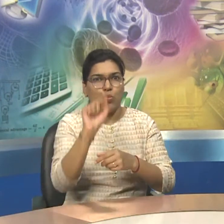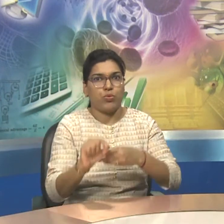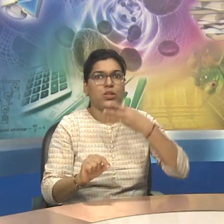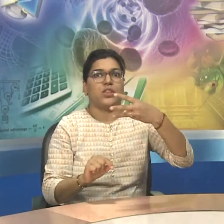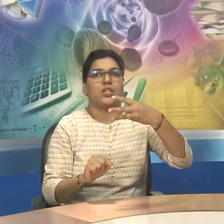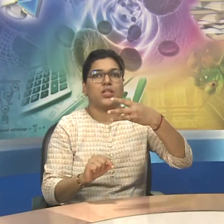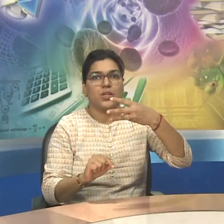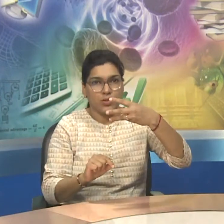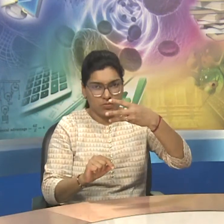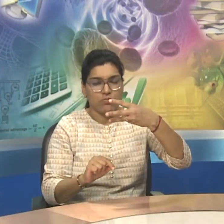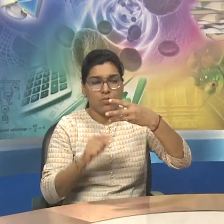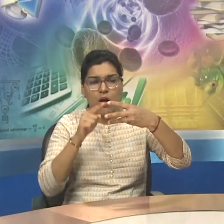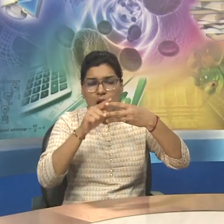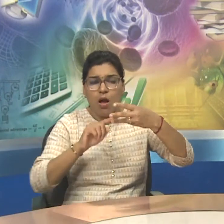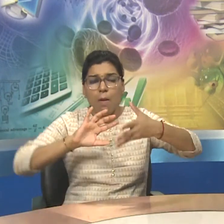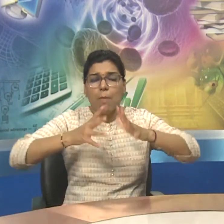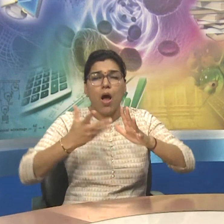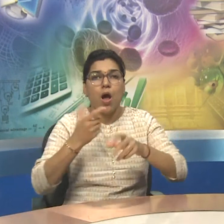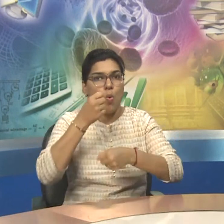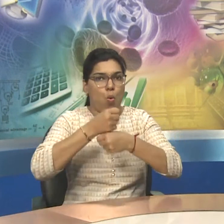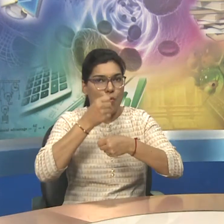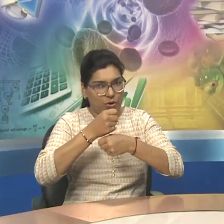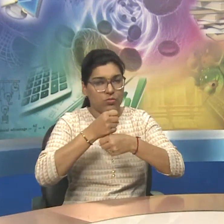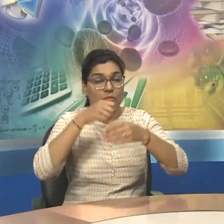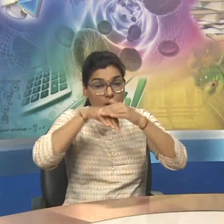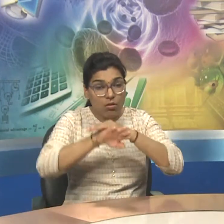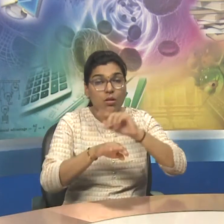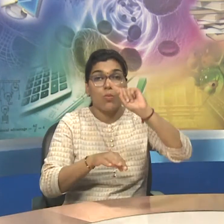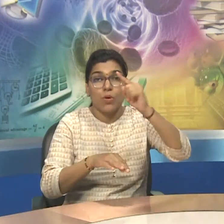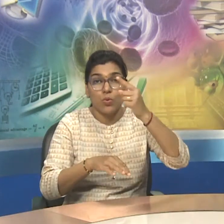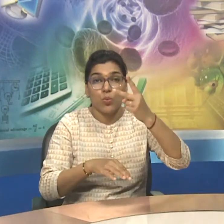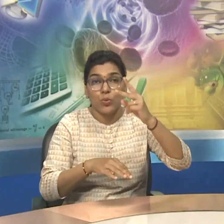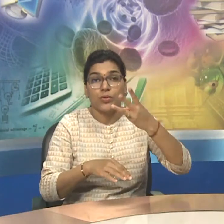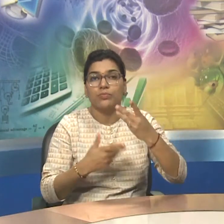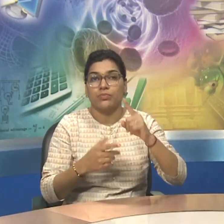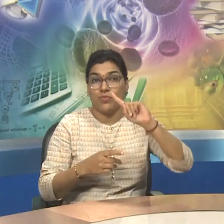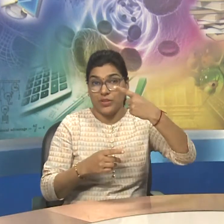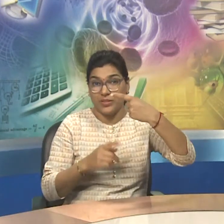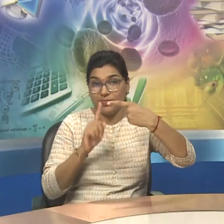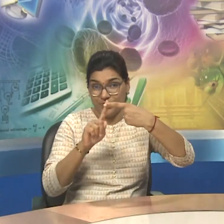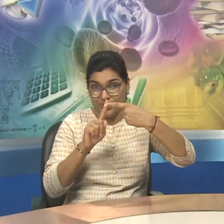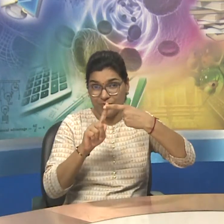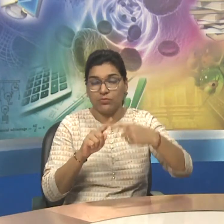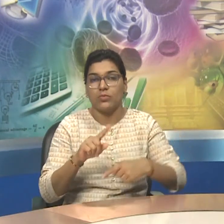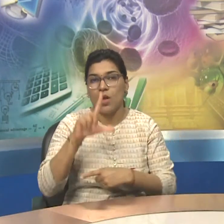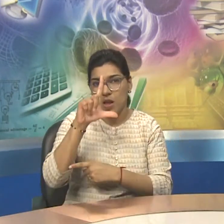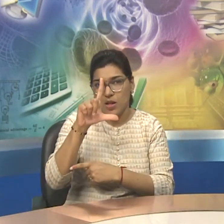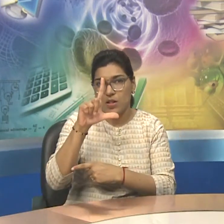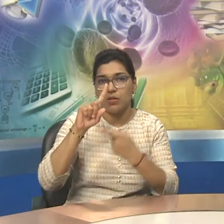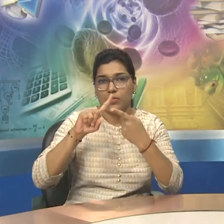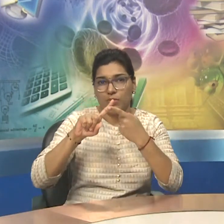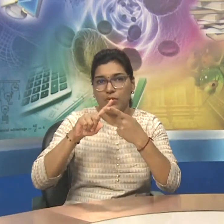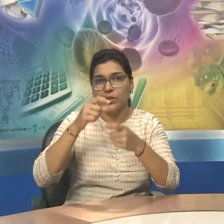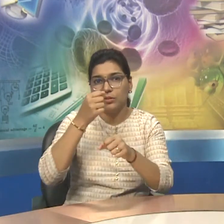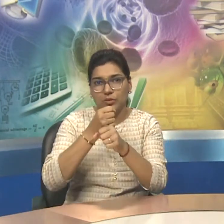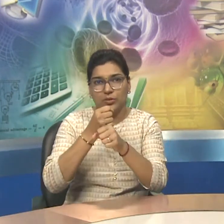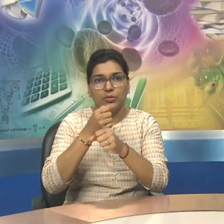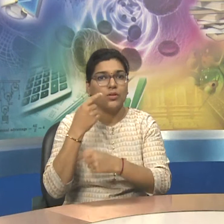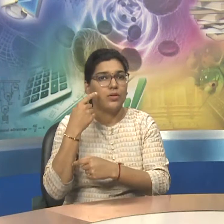The subject of political science became a specialized science of the